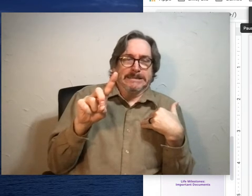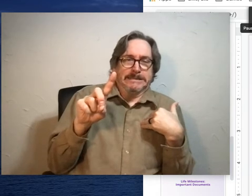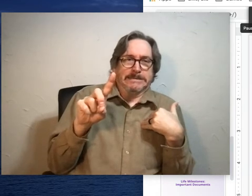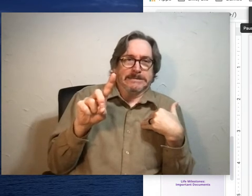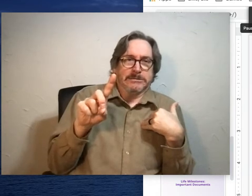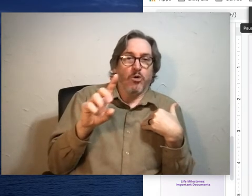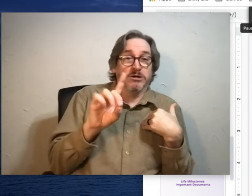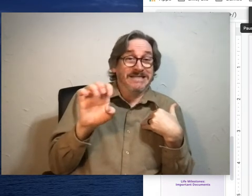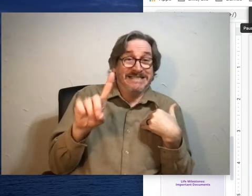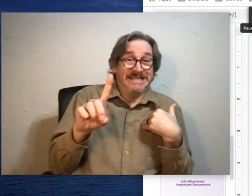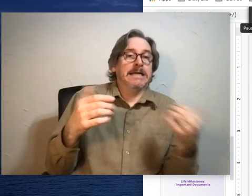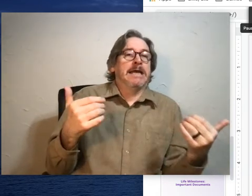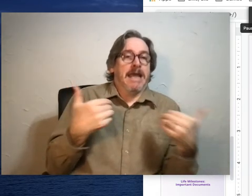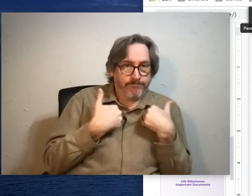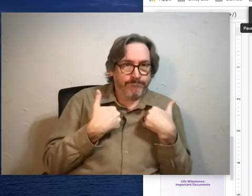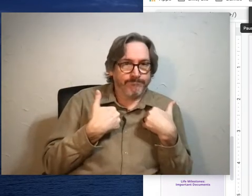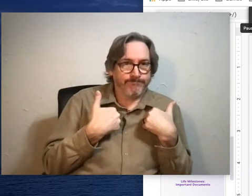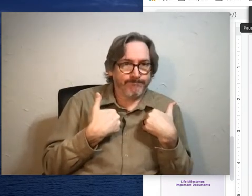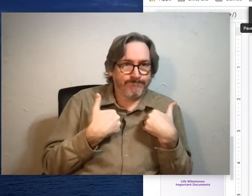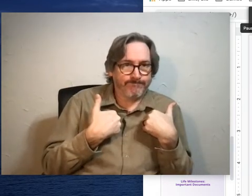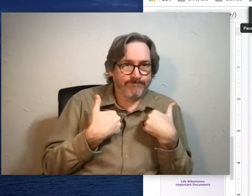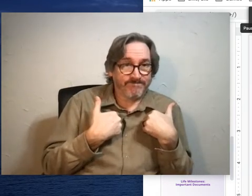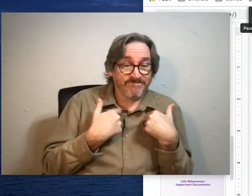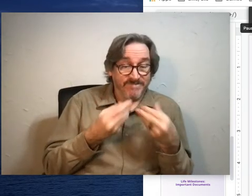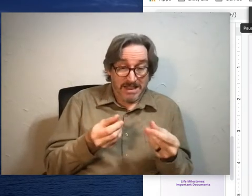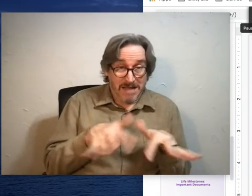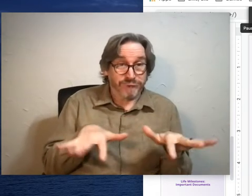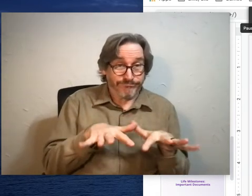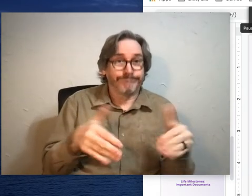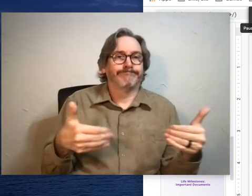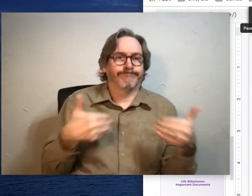Deed or deed.